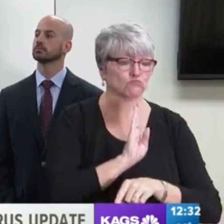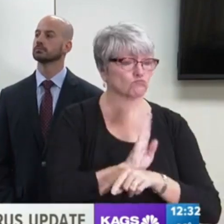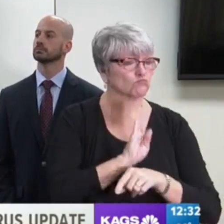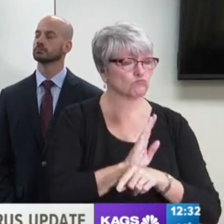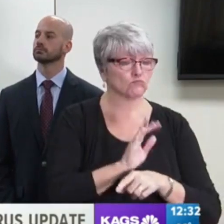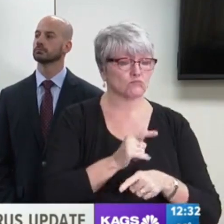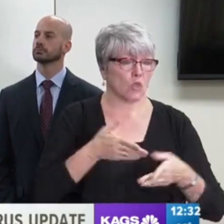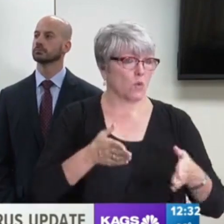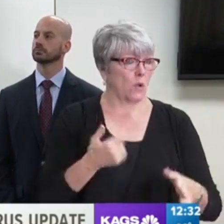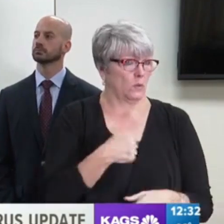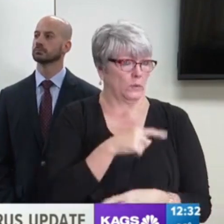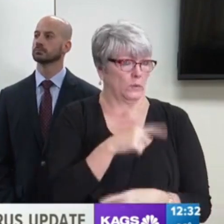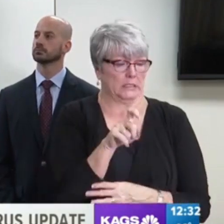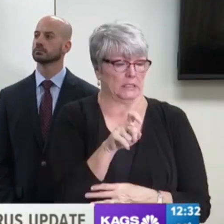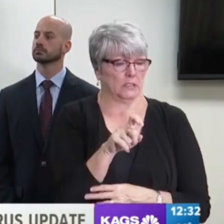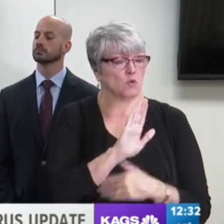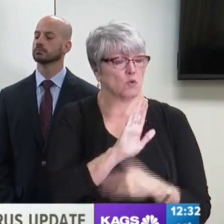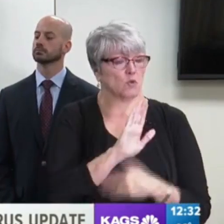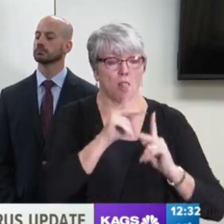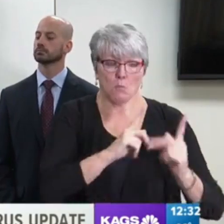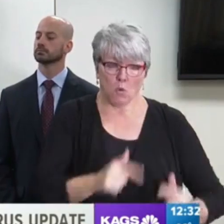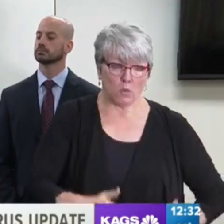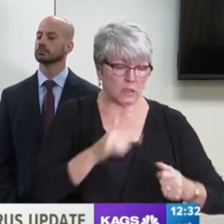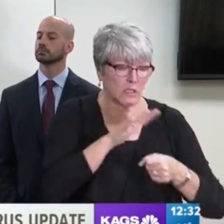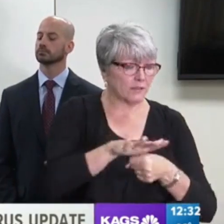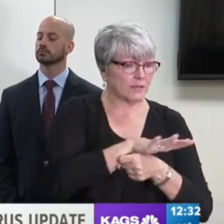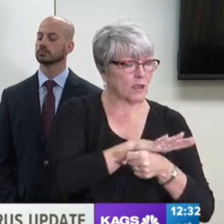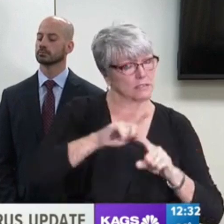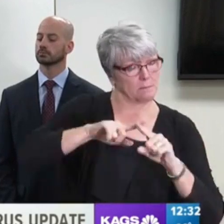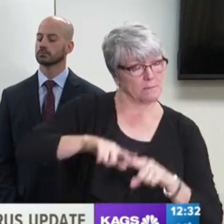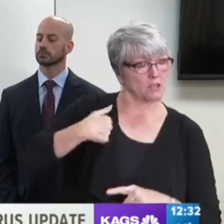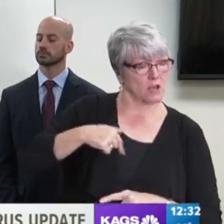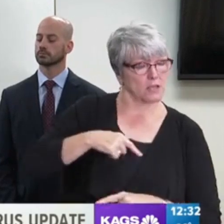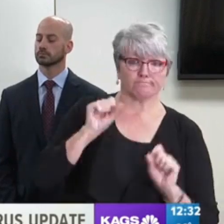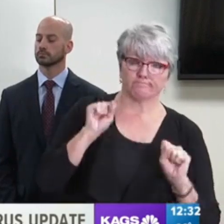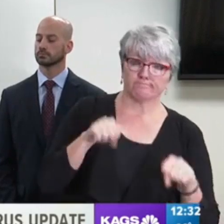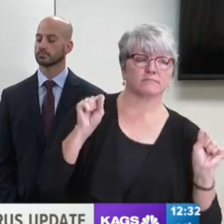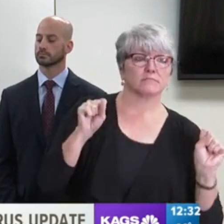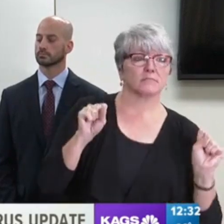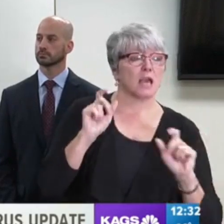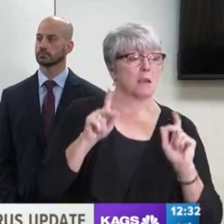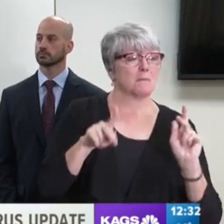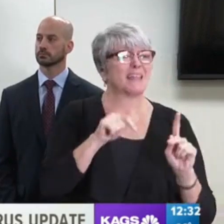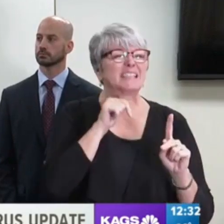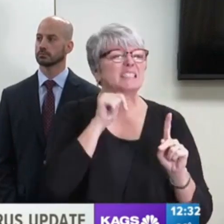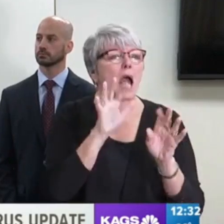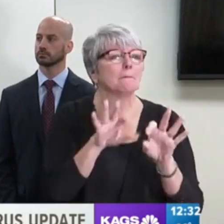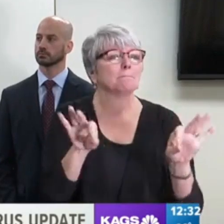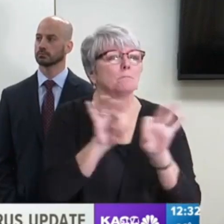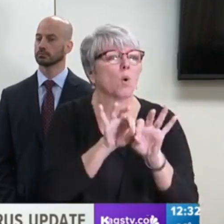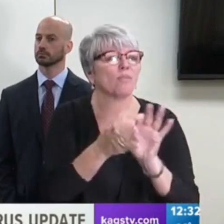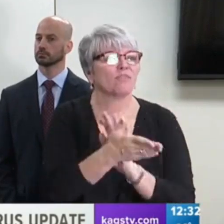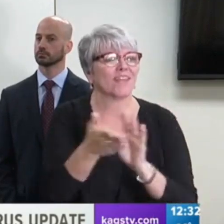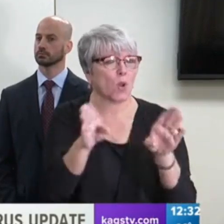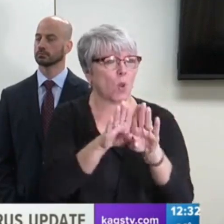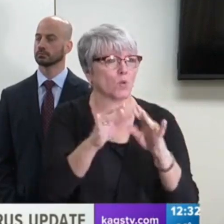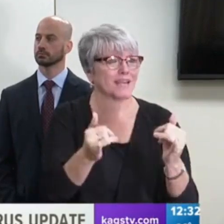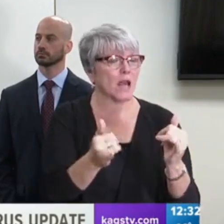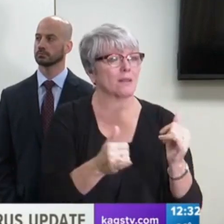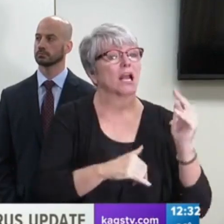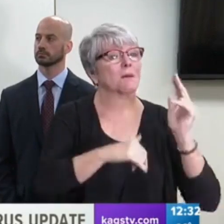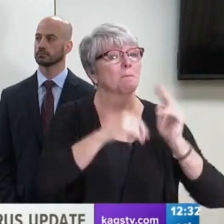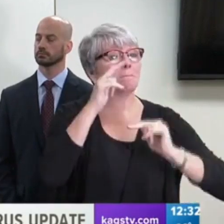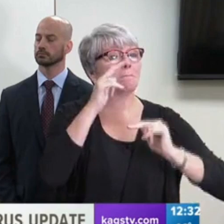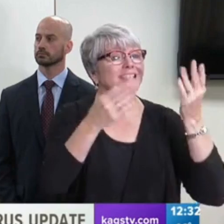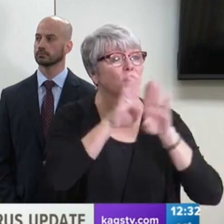in the way that we need so that citizens can count on us. Non-essential activities, those things are closed. Right now at the city, our buildings